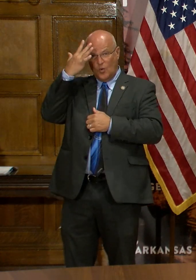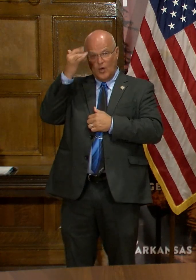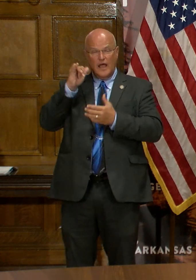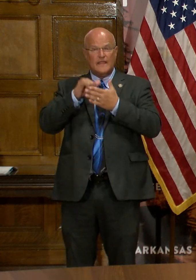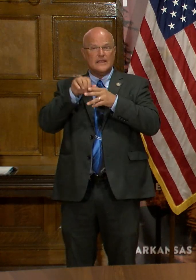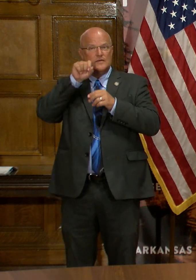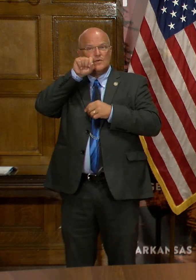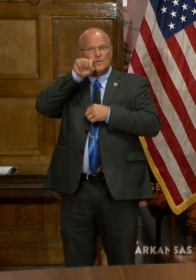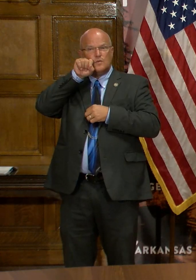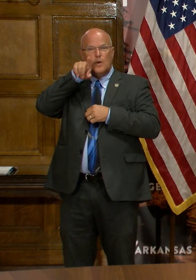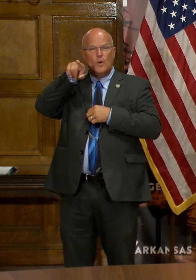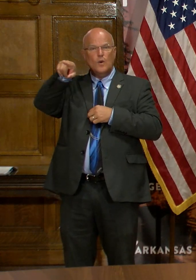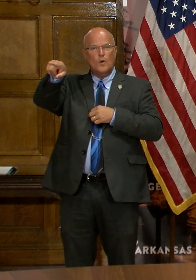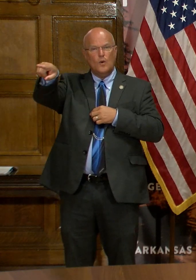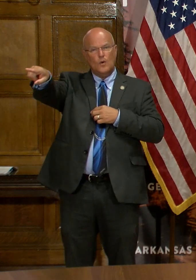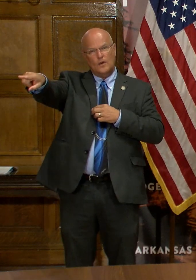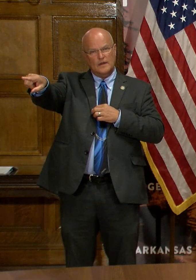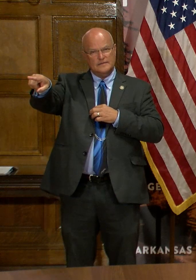that valve will